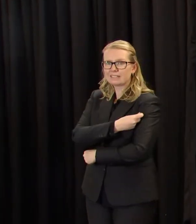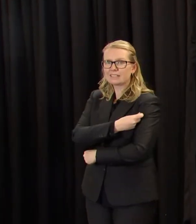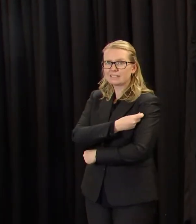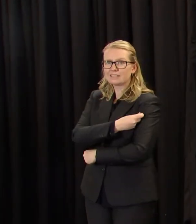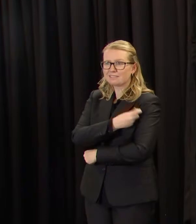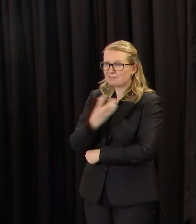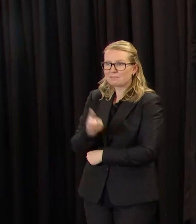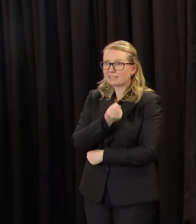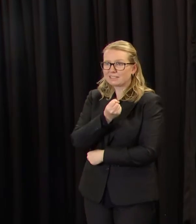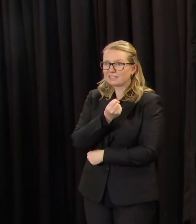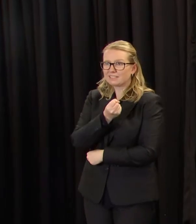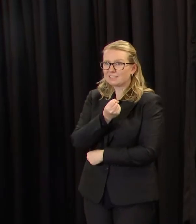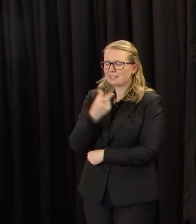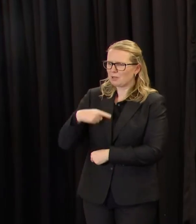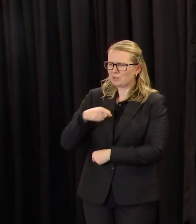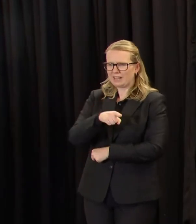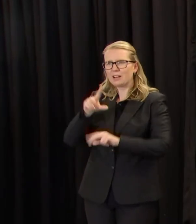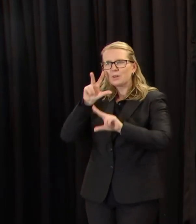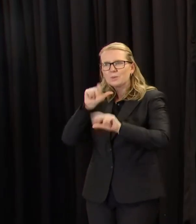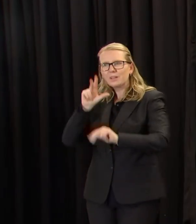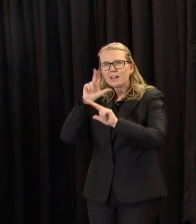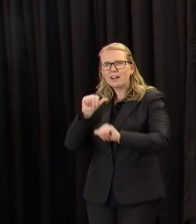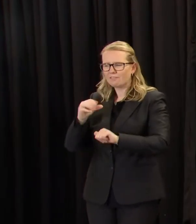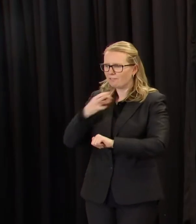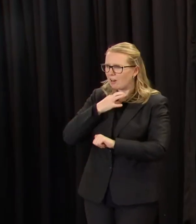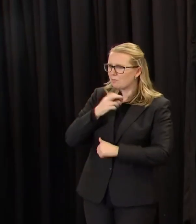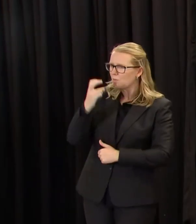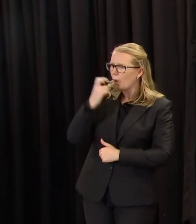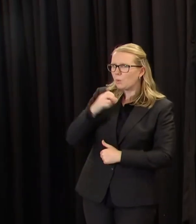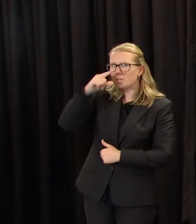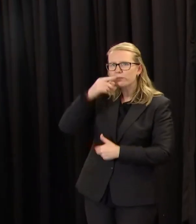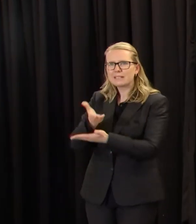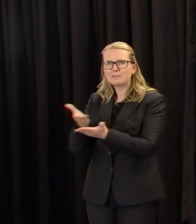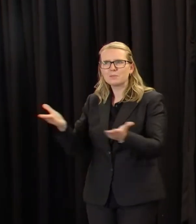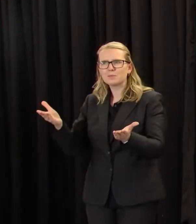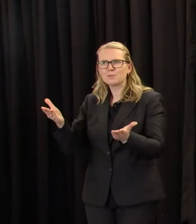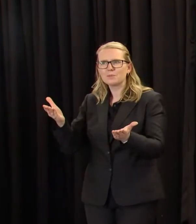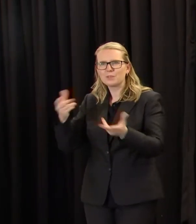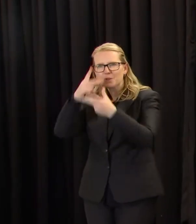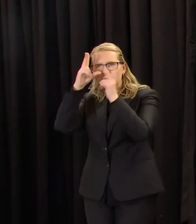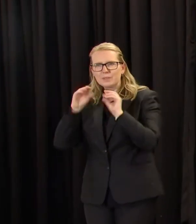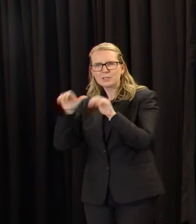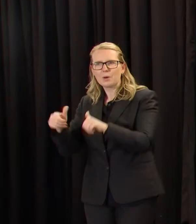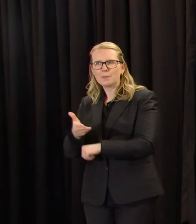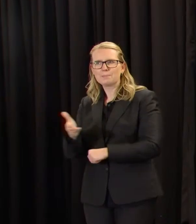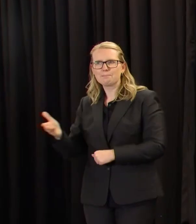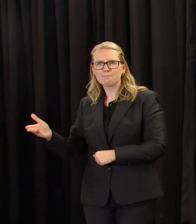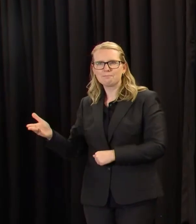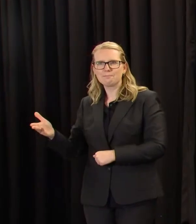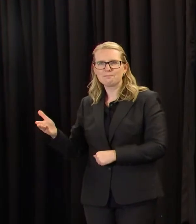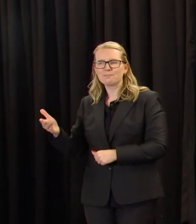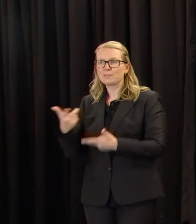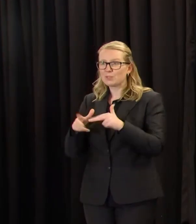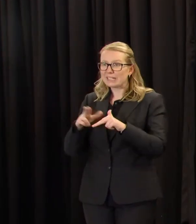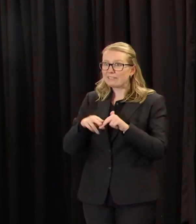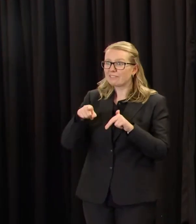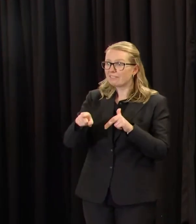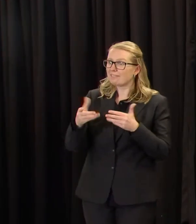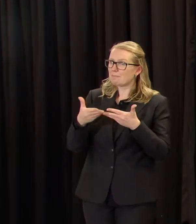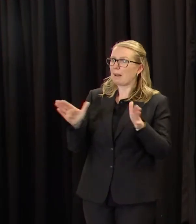the vaccine program. And if you're working in public aged care and you haven't been vaccinated, that's